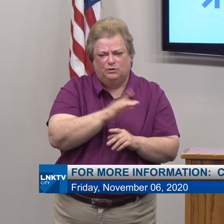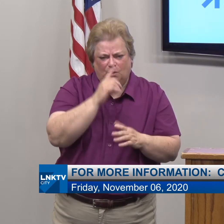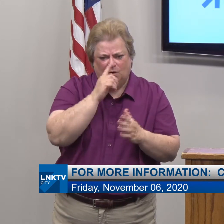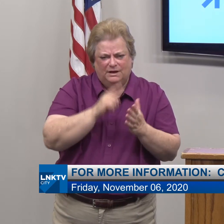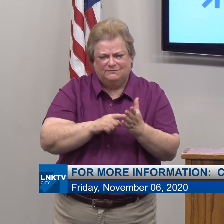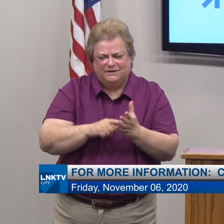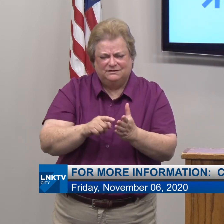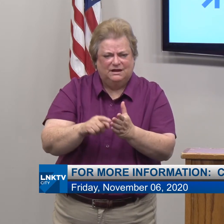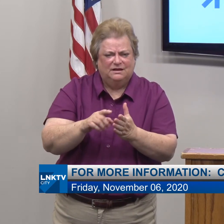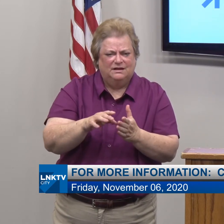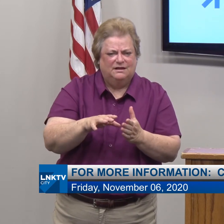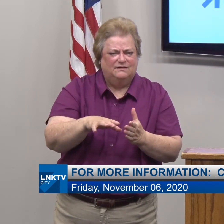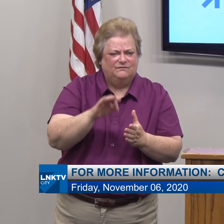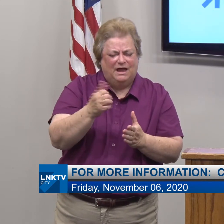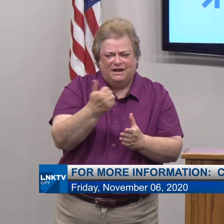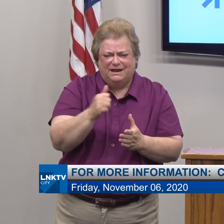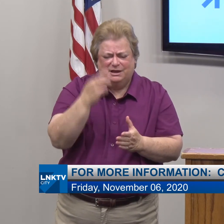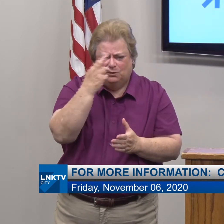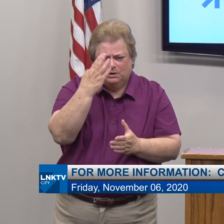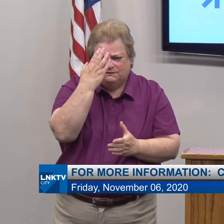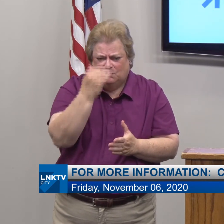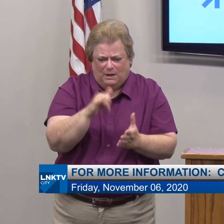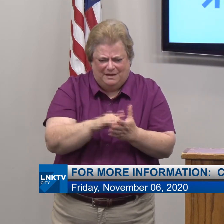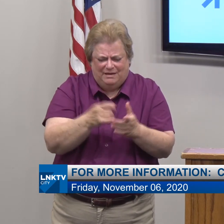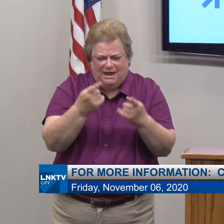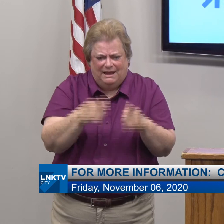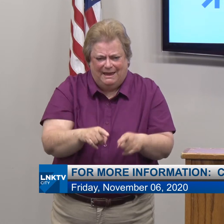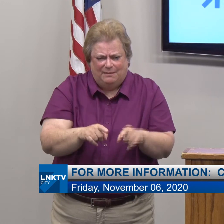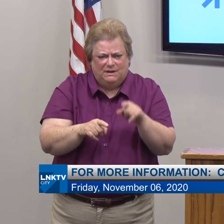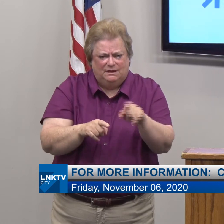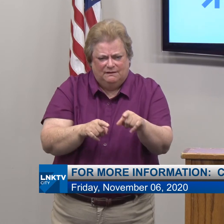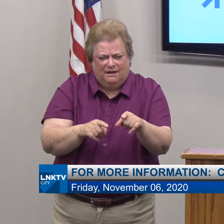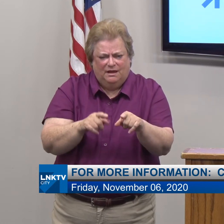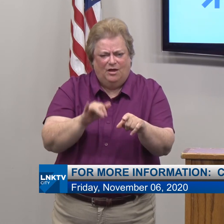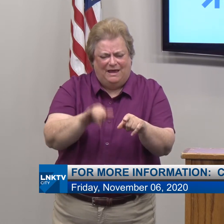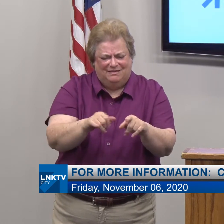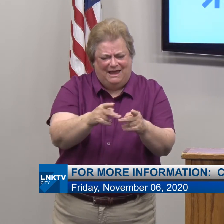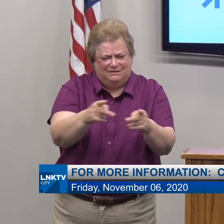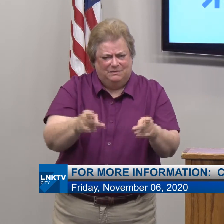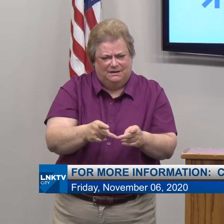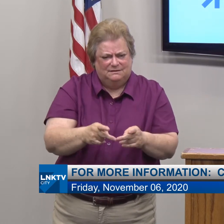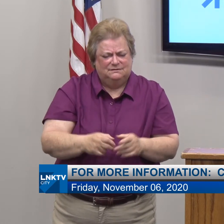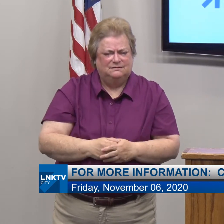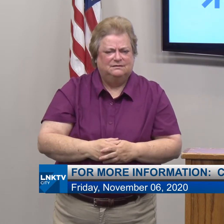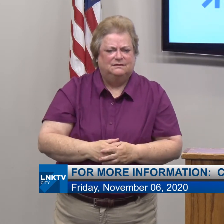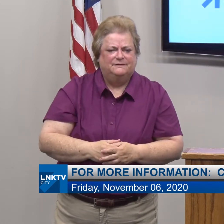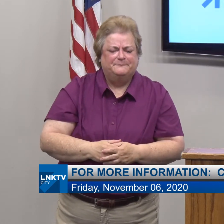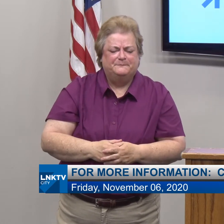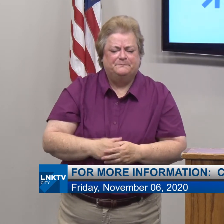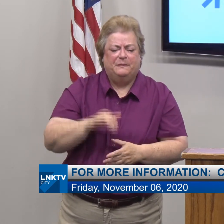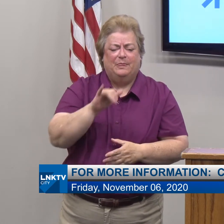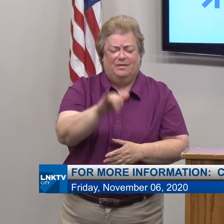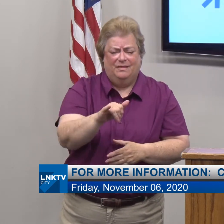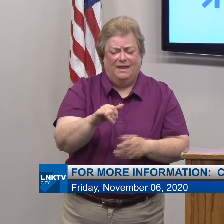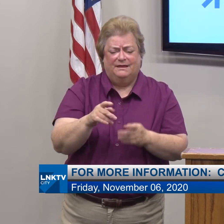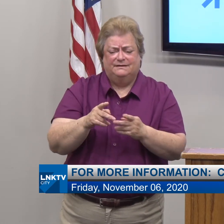found any reason that happened, or anything specific about that facility? At that